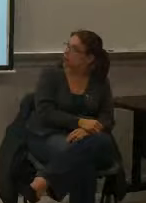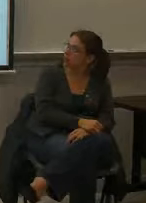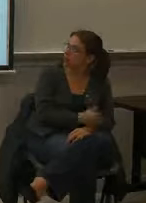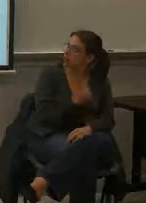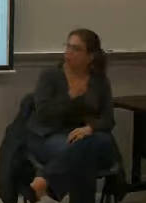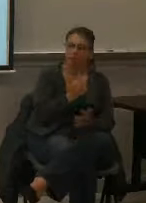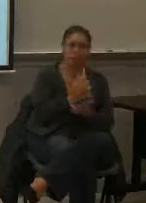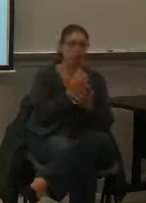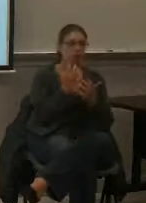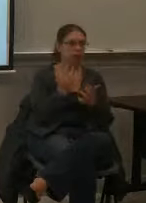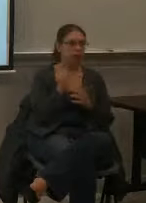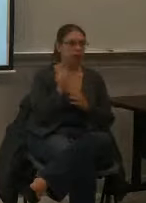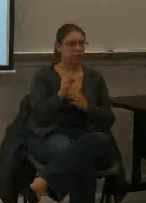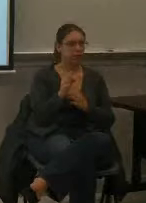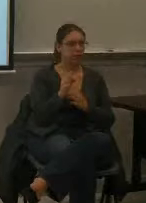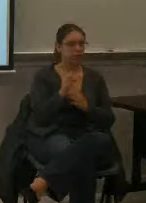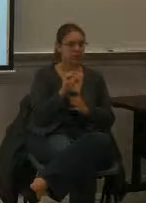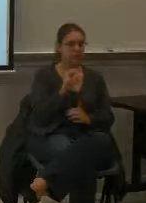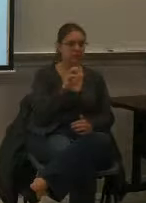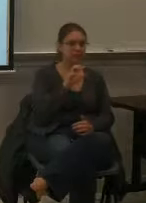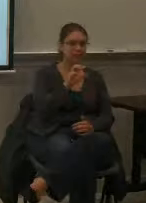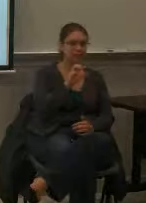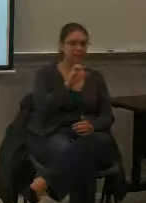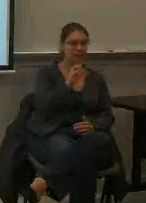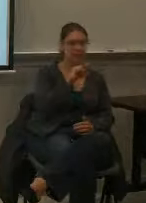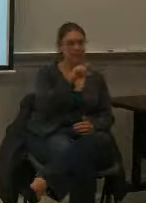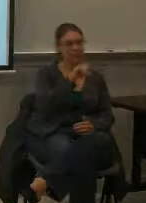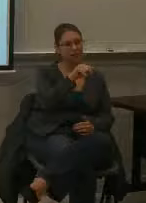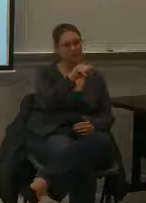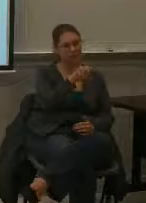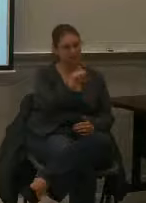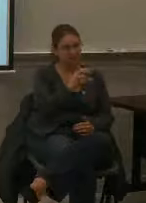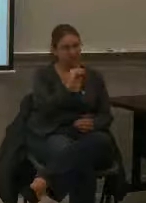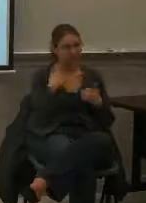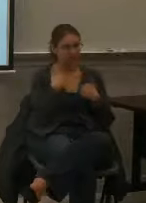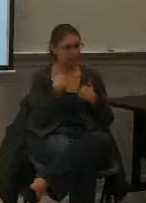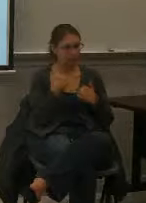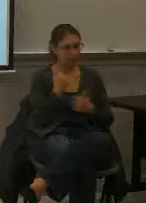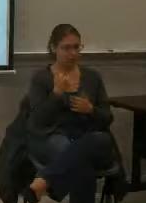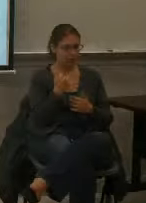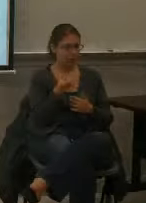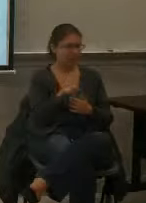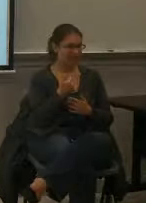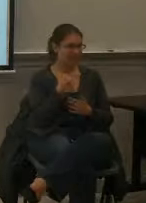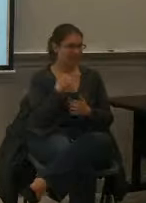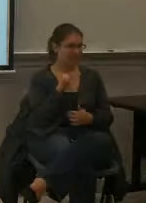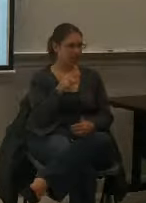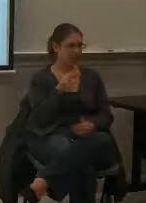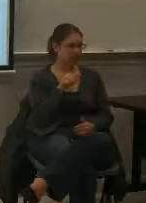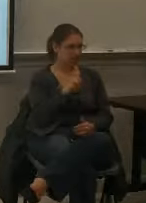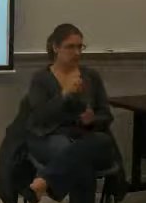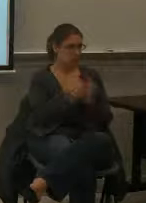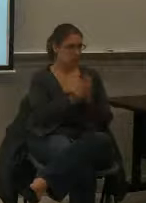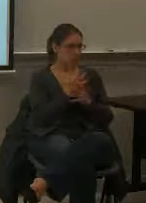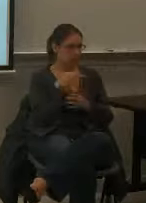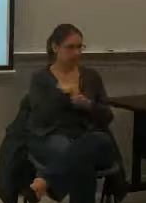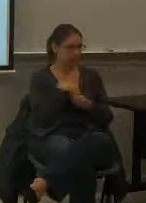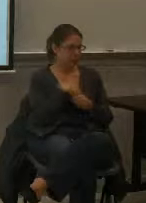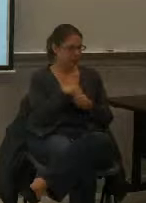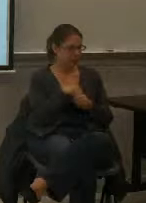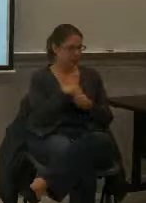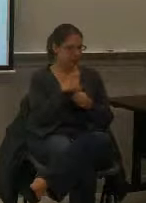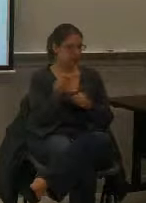of those. There's a lot of ciliates and animals that have algae growing inside of